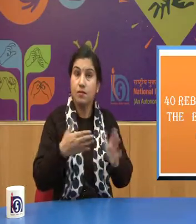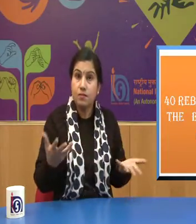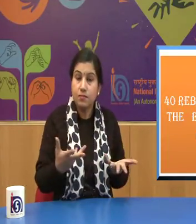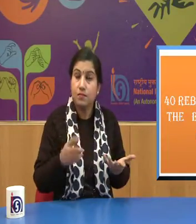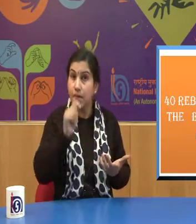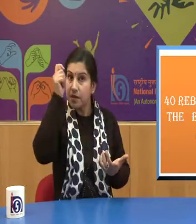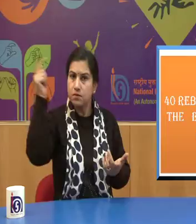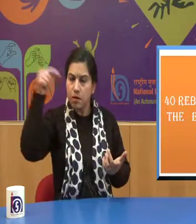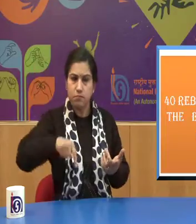India by the British.